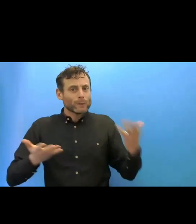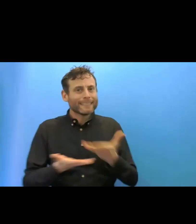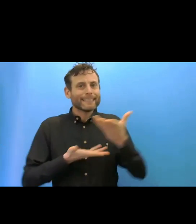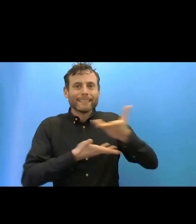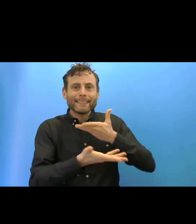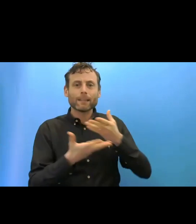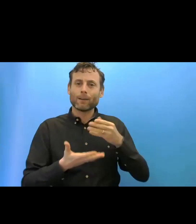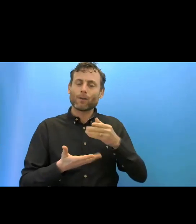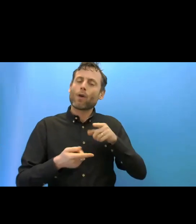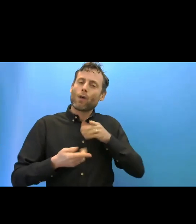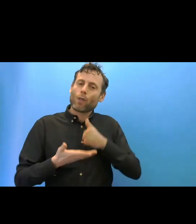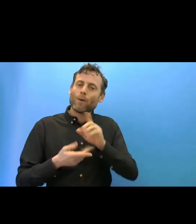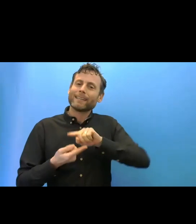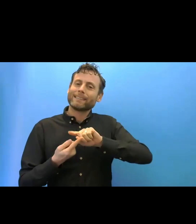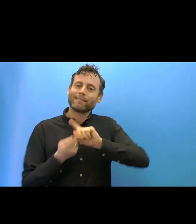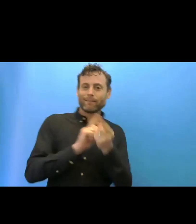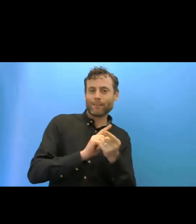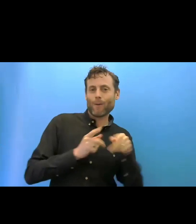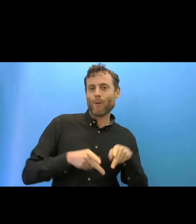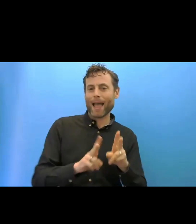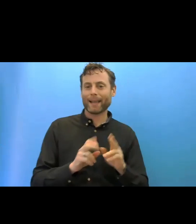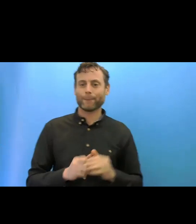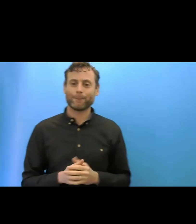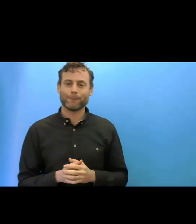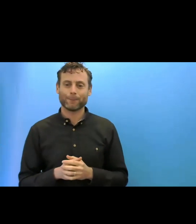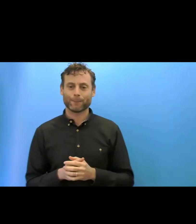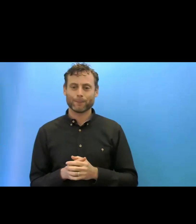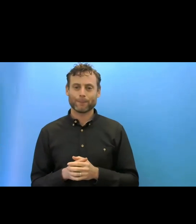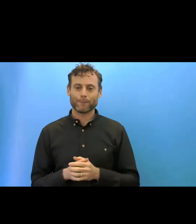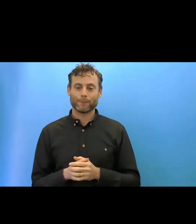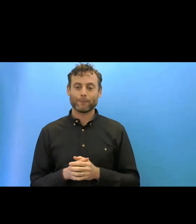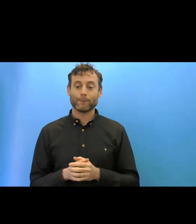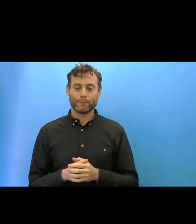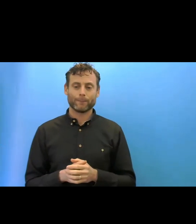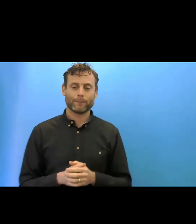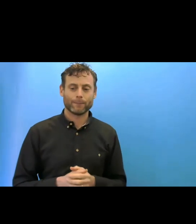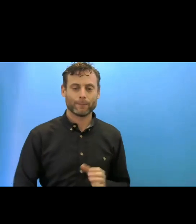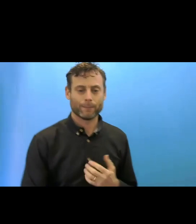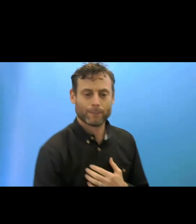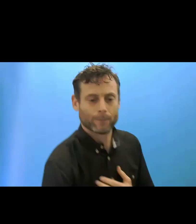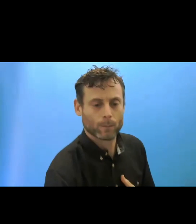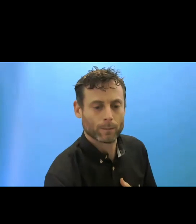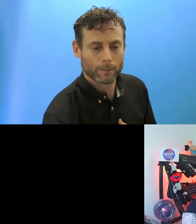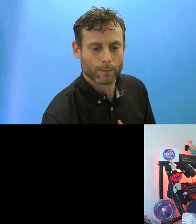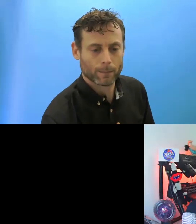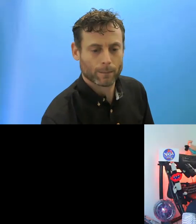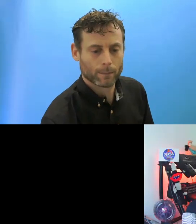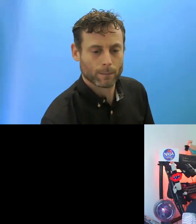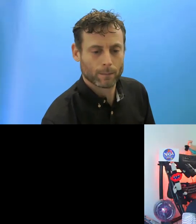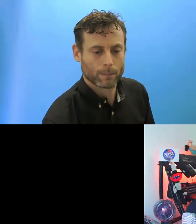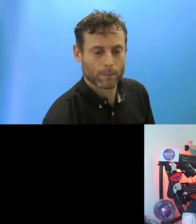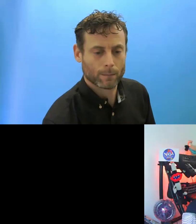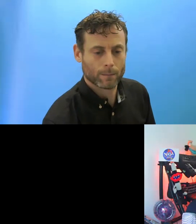The same bird's eye shot of Noemi in her black dress is as it is lifting, and she attaches to its hem multiple gas-filled balloons, orange, blue, pink and